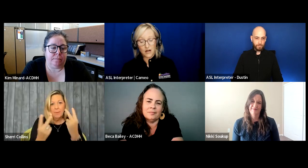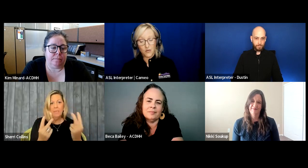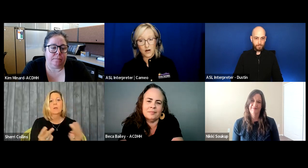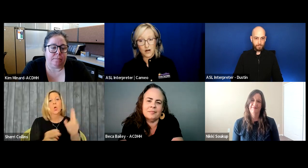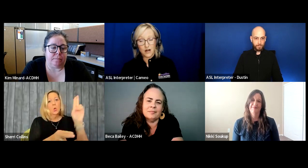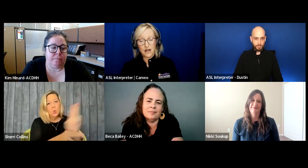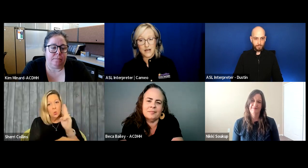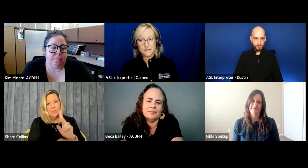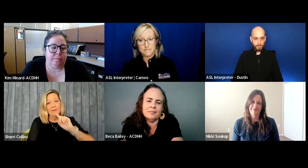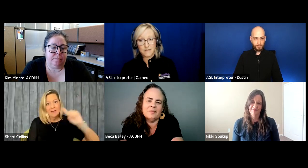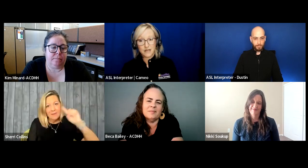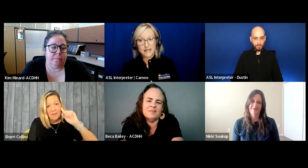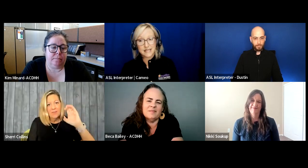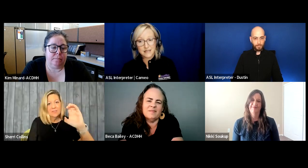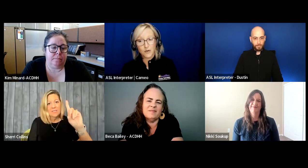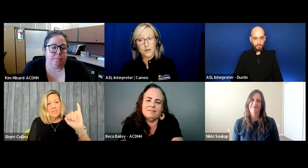were